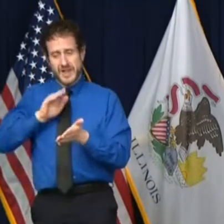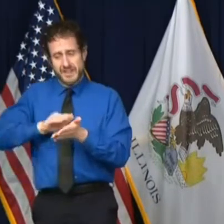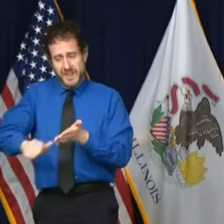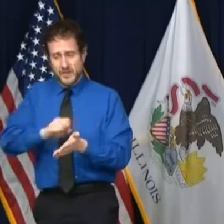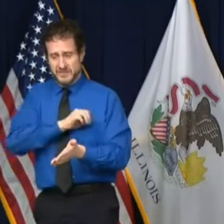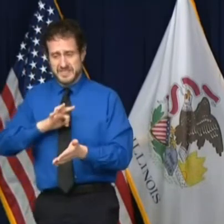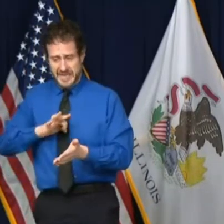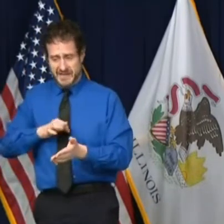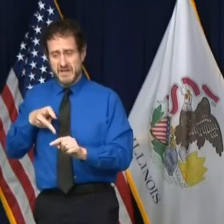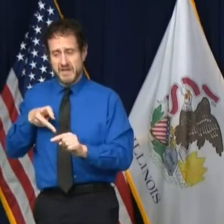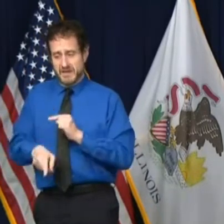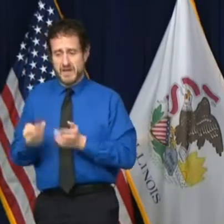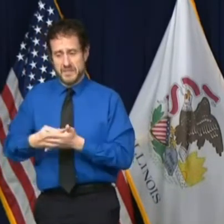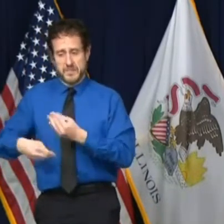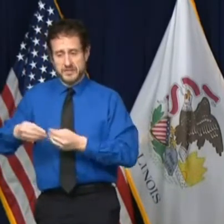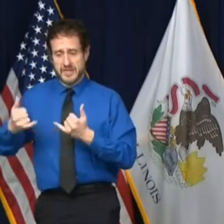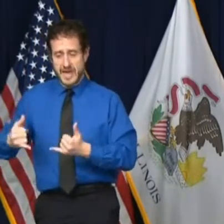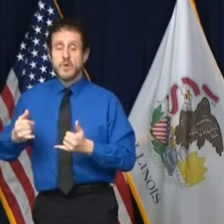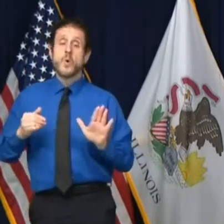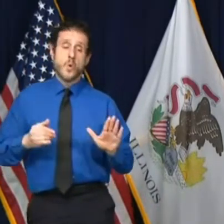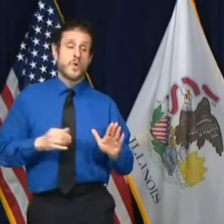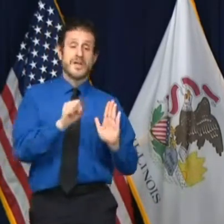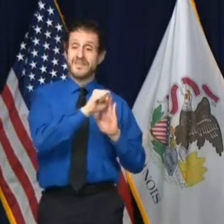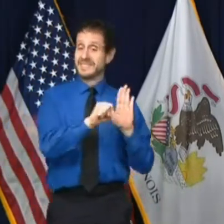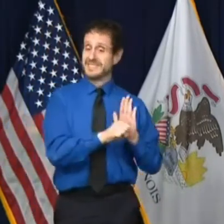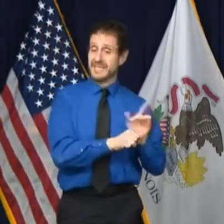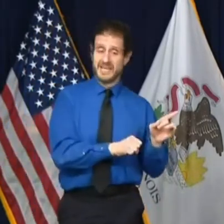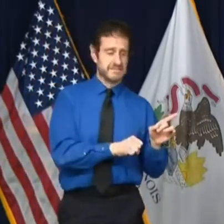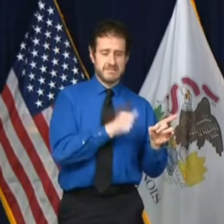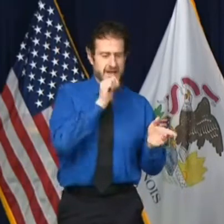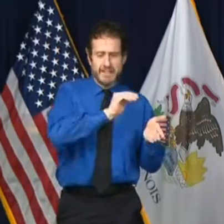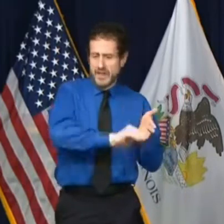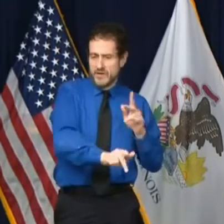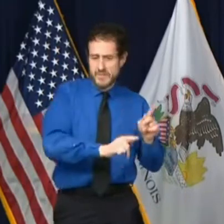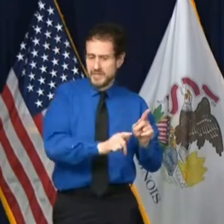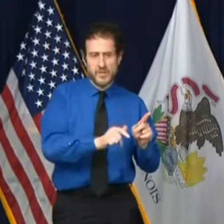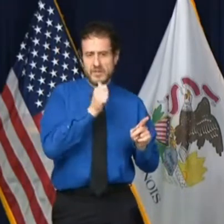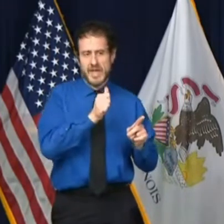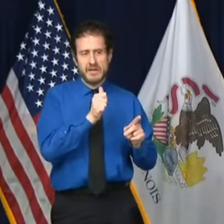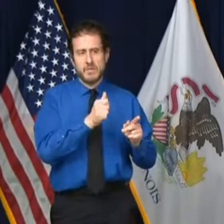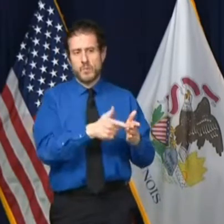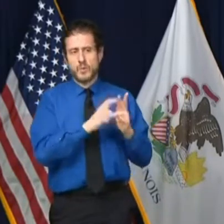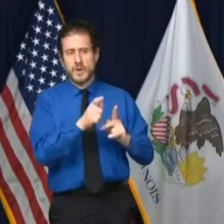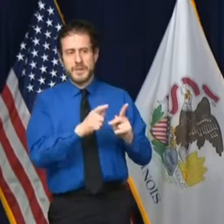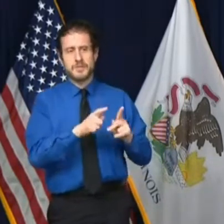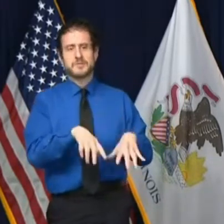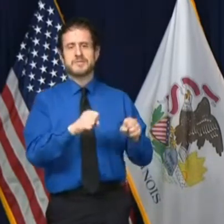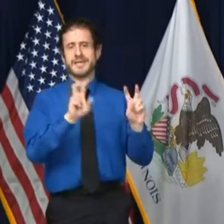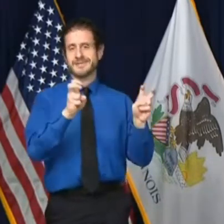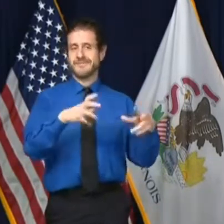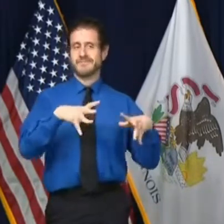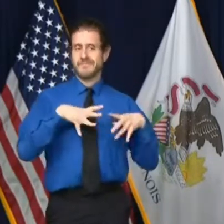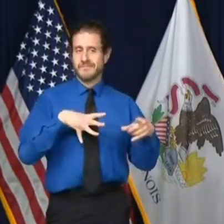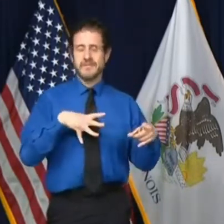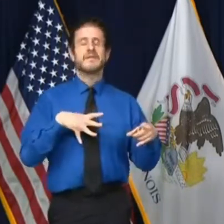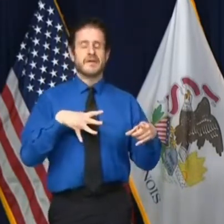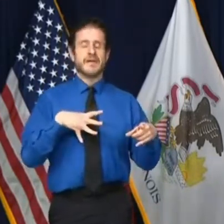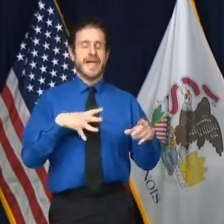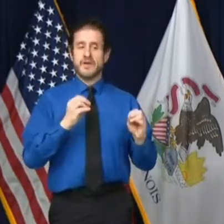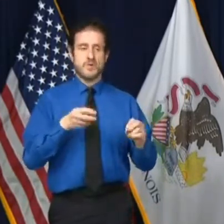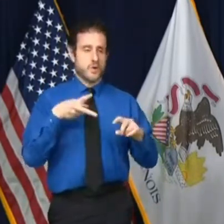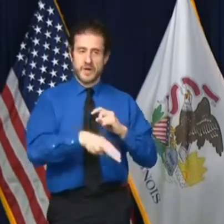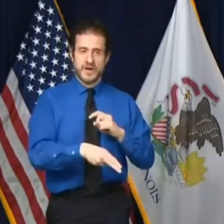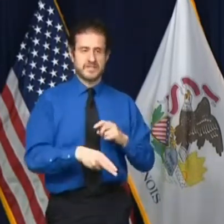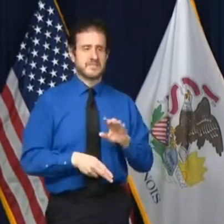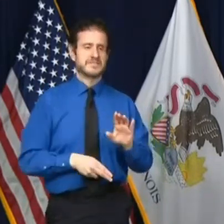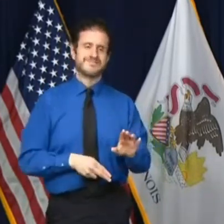or should they follow the state's example of no furloughs and no immediate cuts? Well, I think a lot of